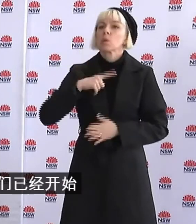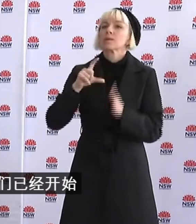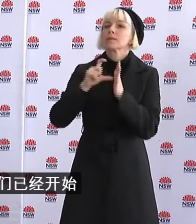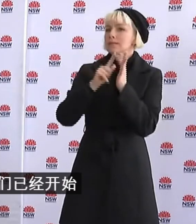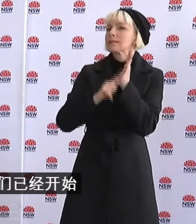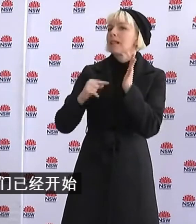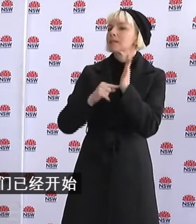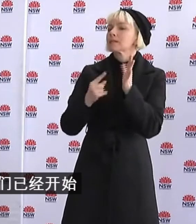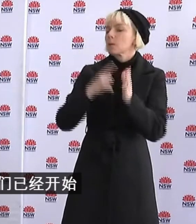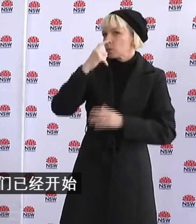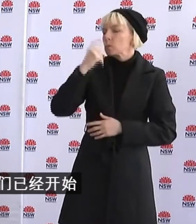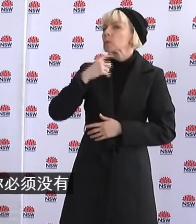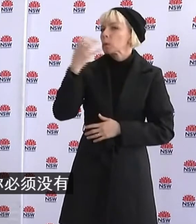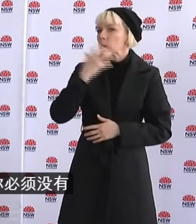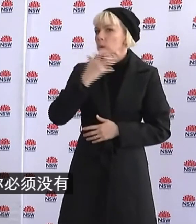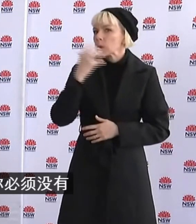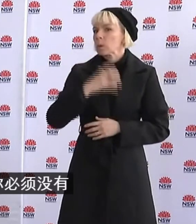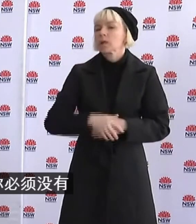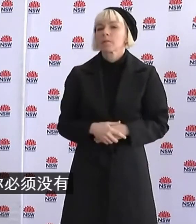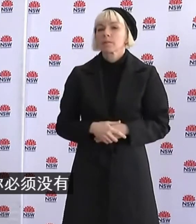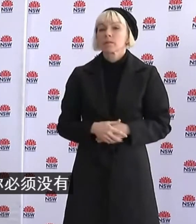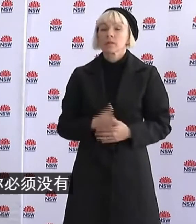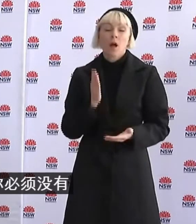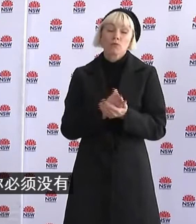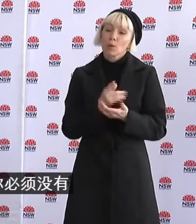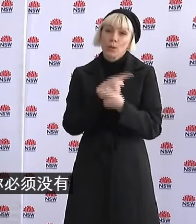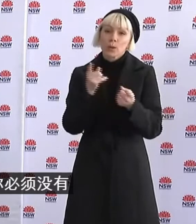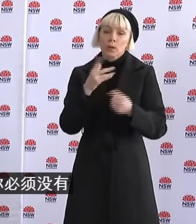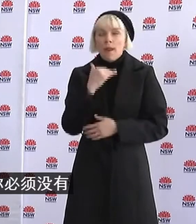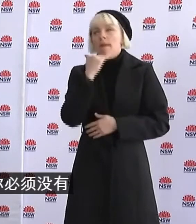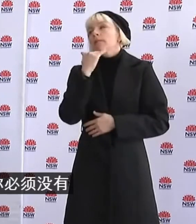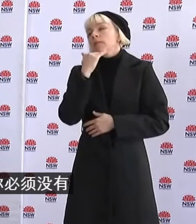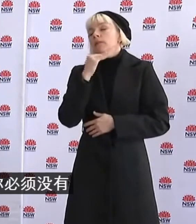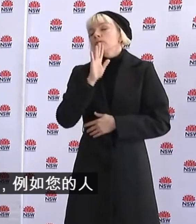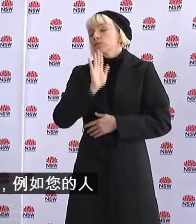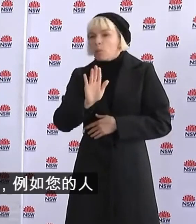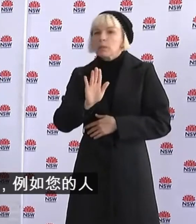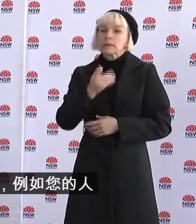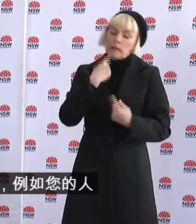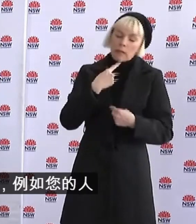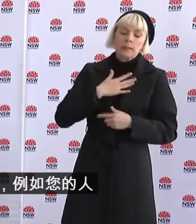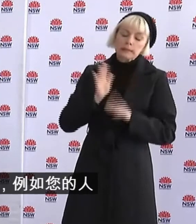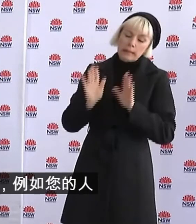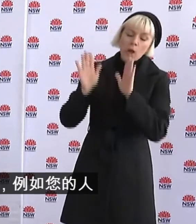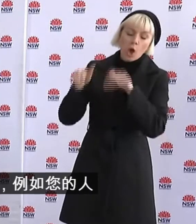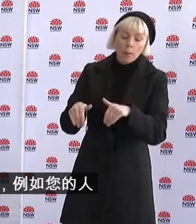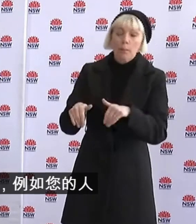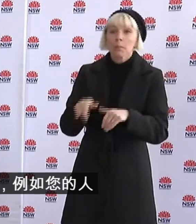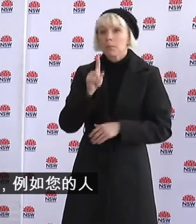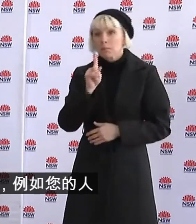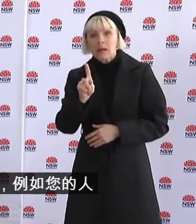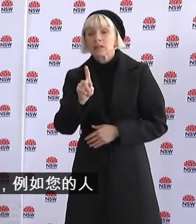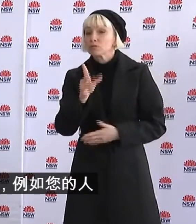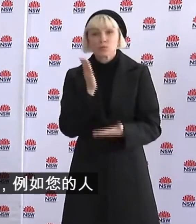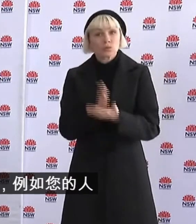I'm sure people are starting to get weary of it, but don't leave home unless you have to. Don't have interaction with anybody outside your